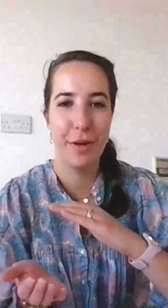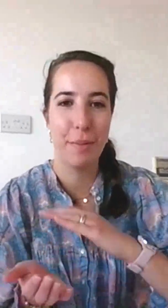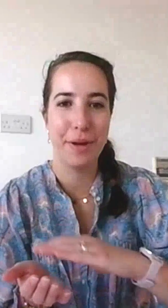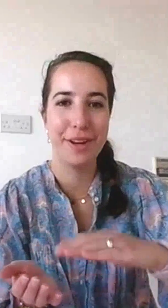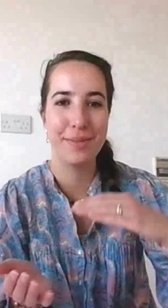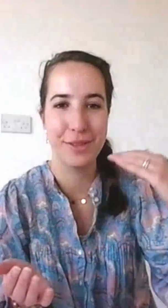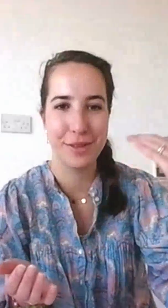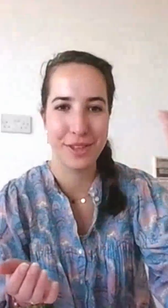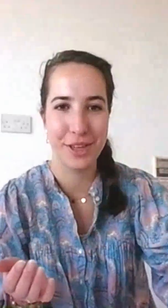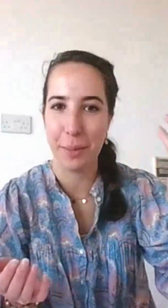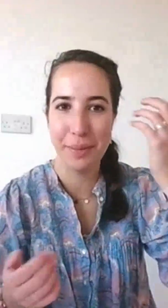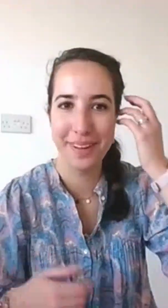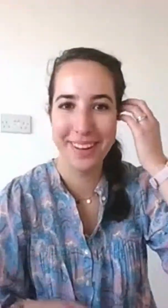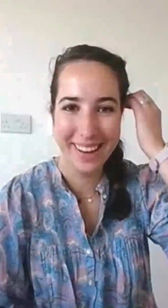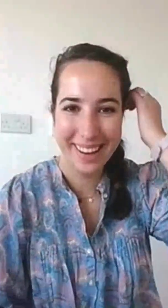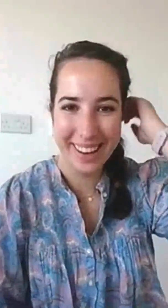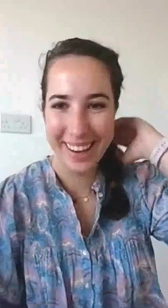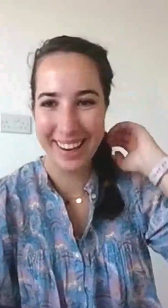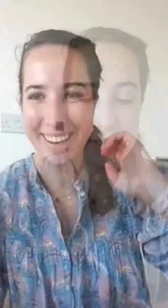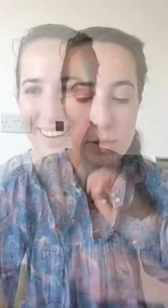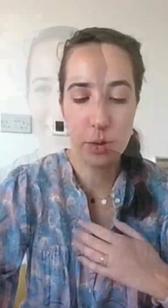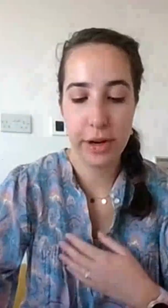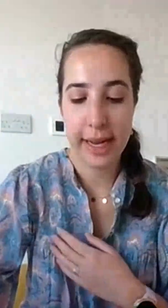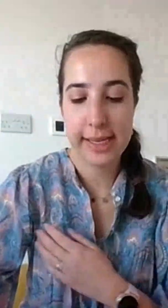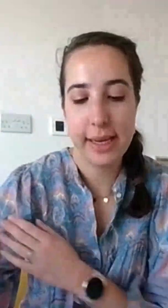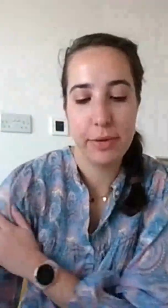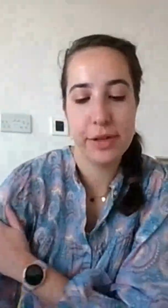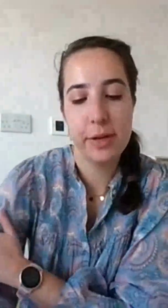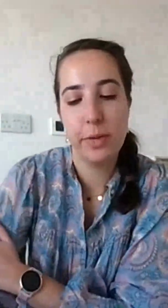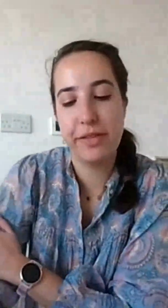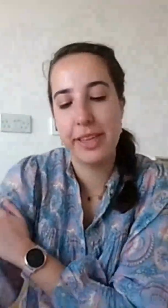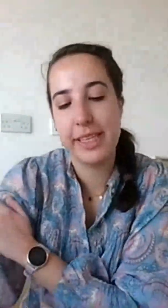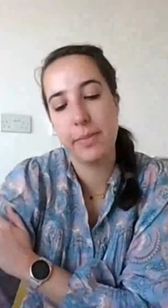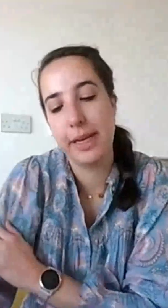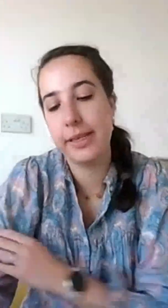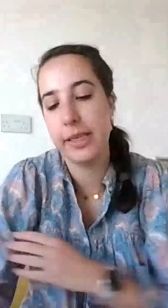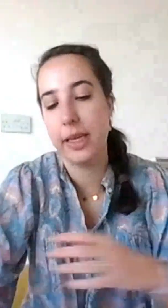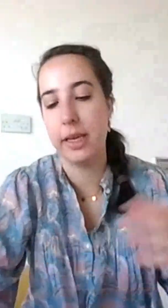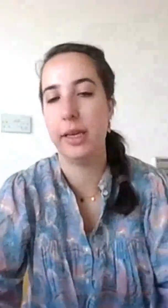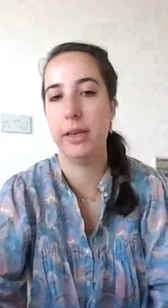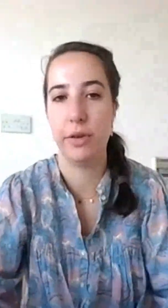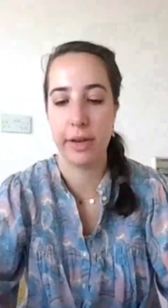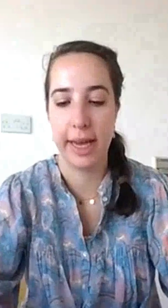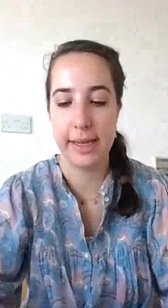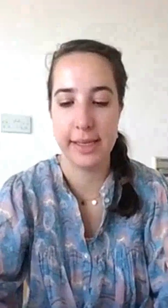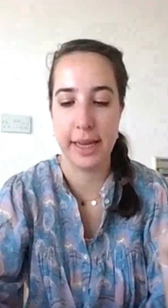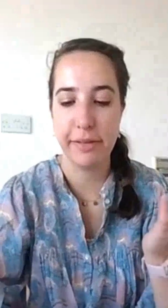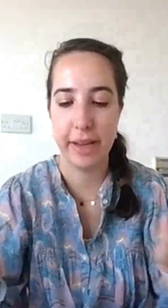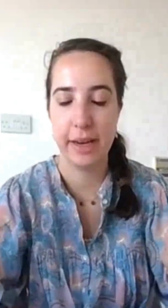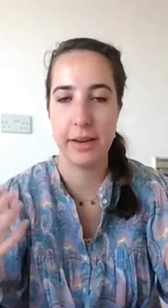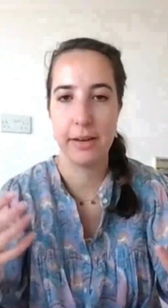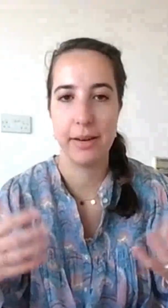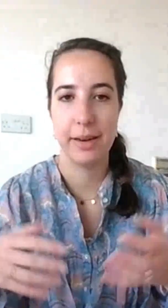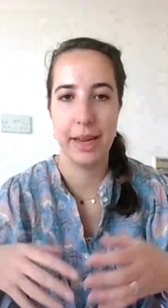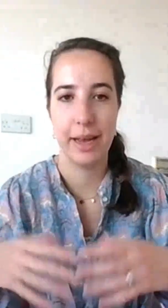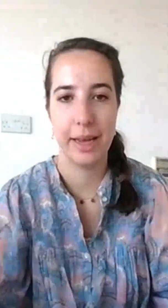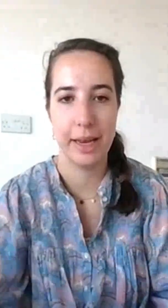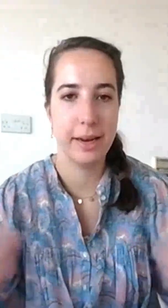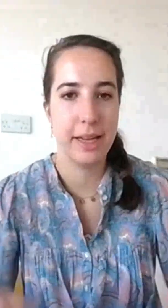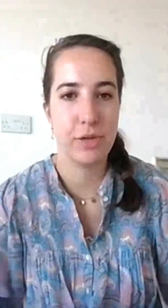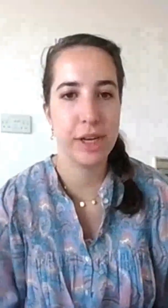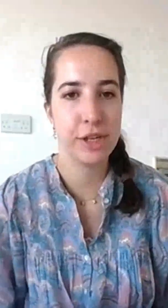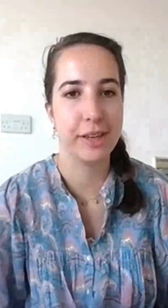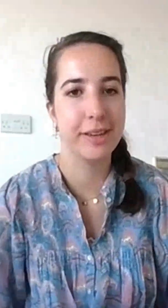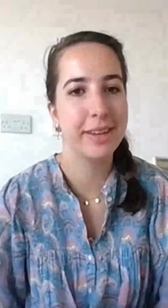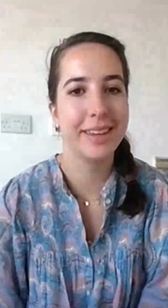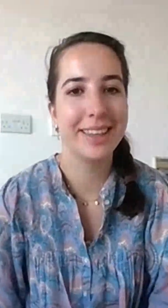really work from bottom to the top. How is it to work as a person with a disability, in your case, deaf,